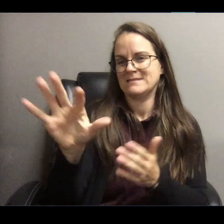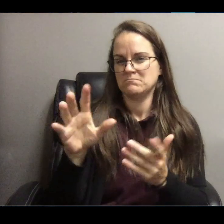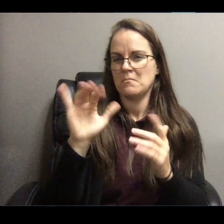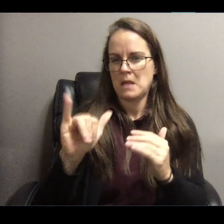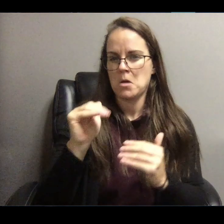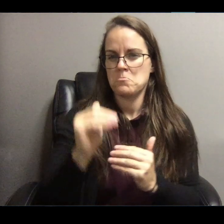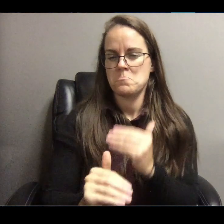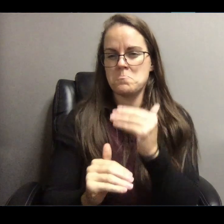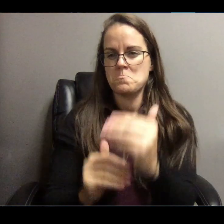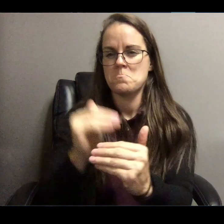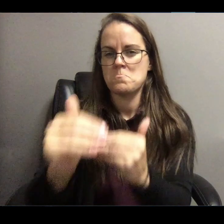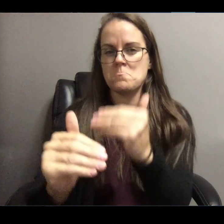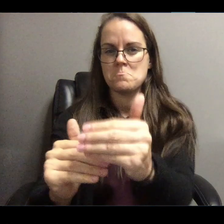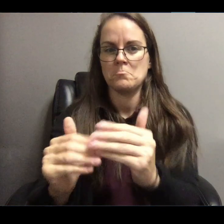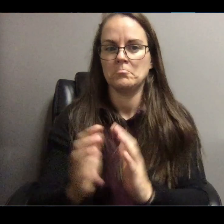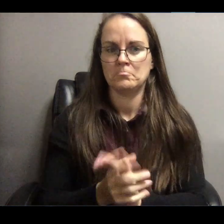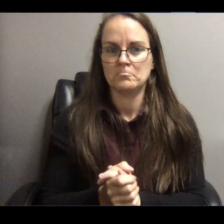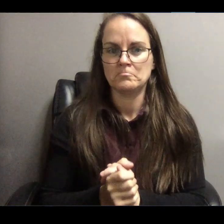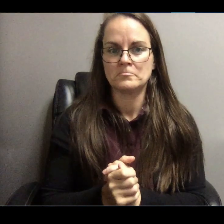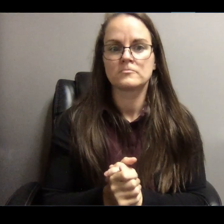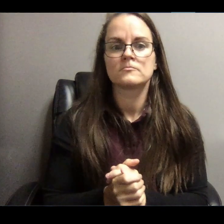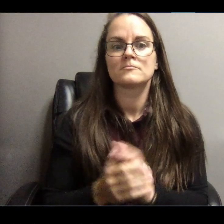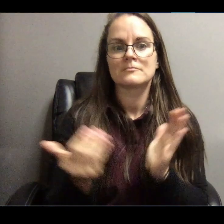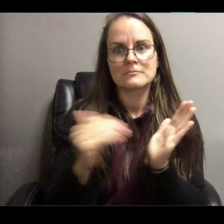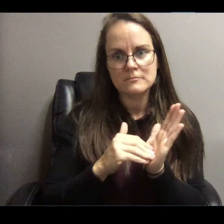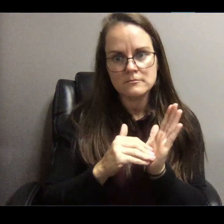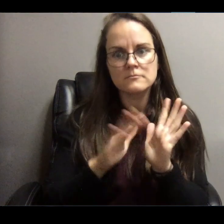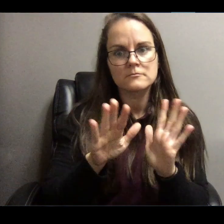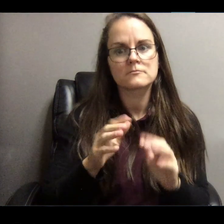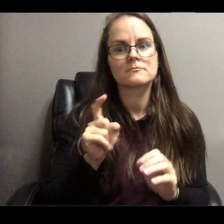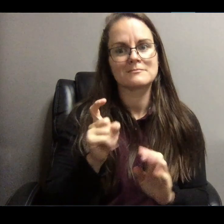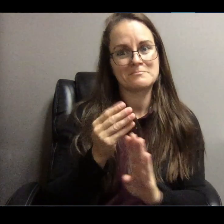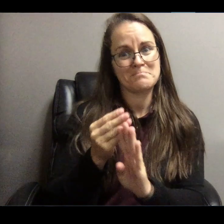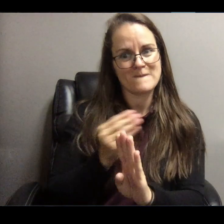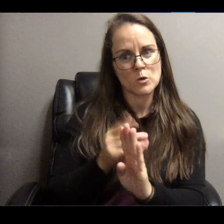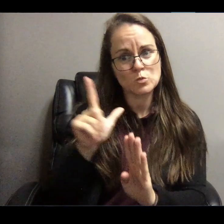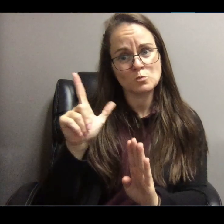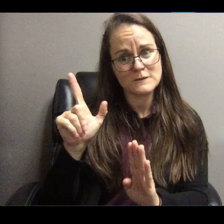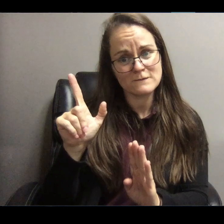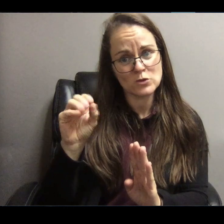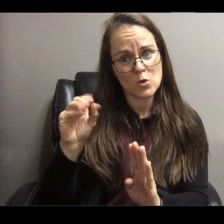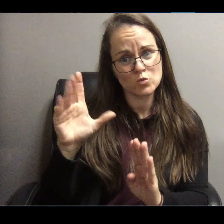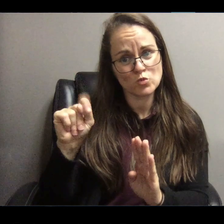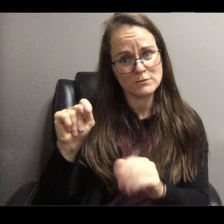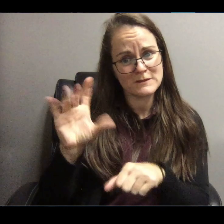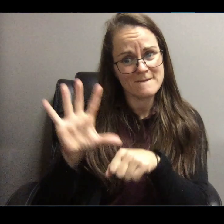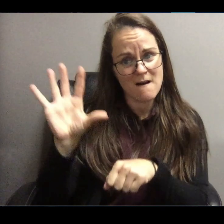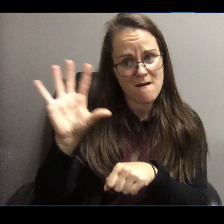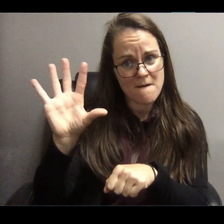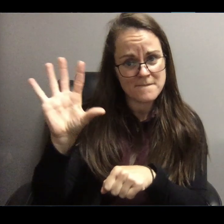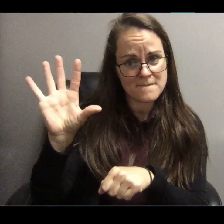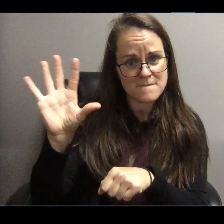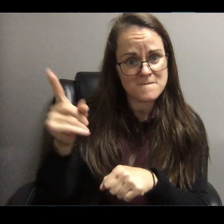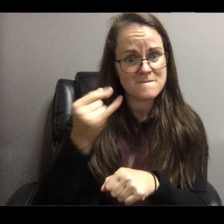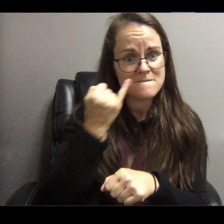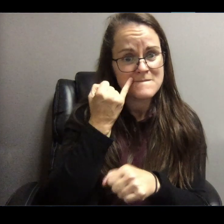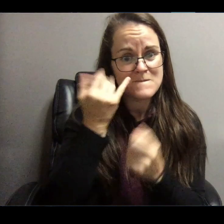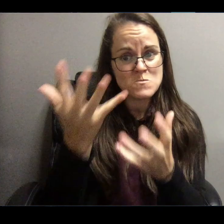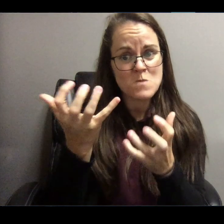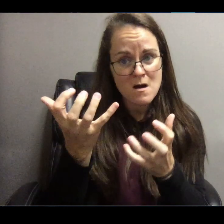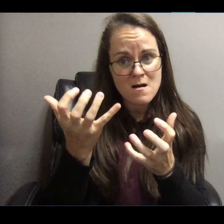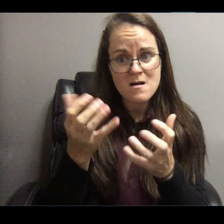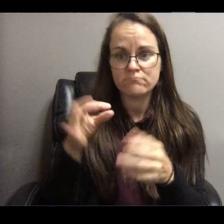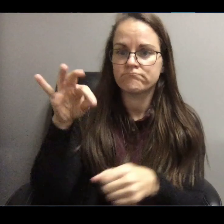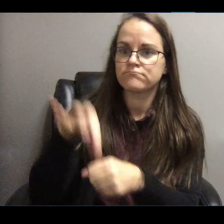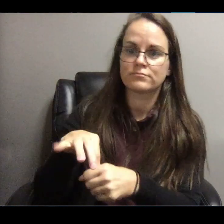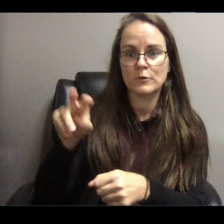Similar to the last procedure, that will be sent in. Make sure, though, that it is done before October 21st at 5. That's the deadline